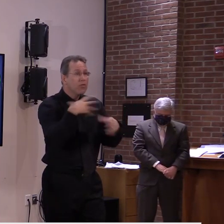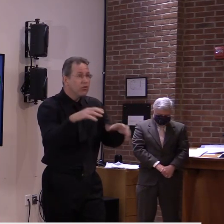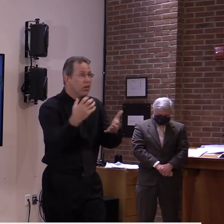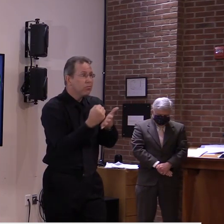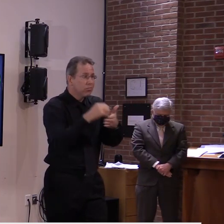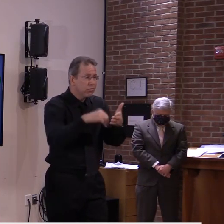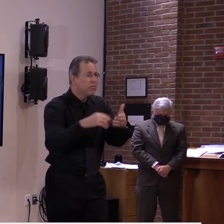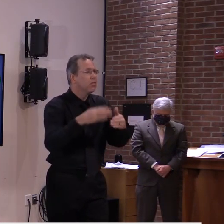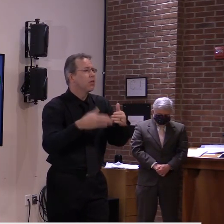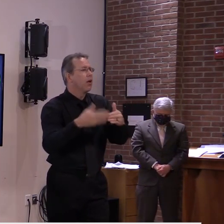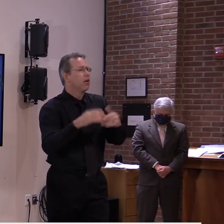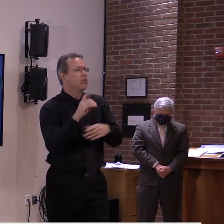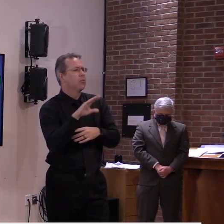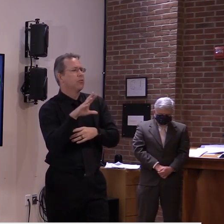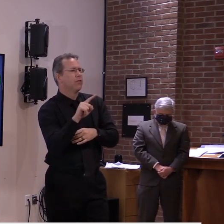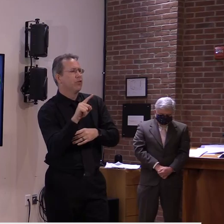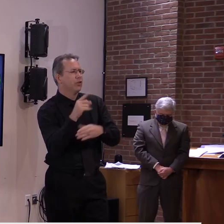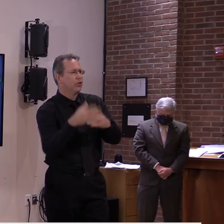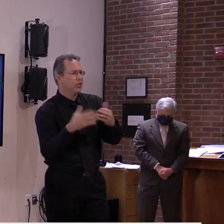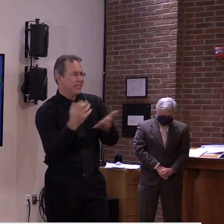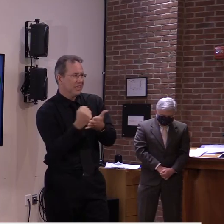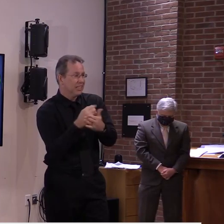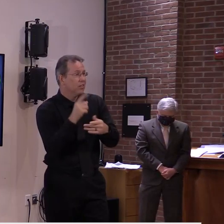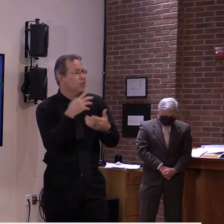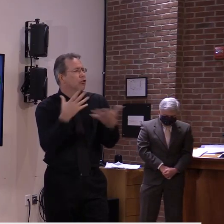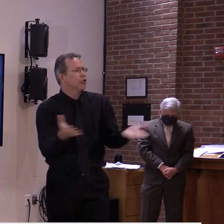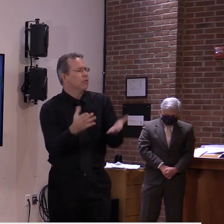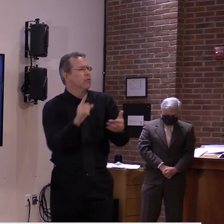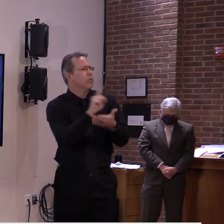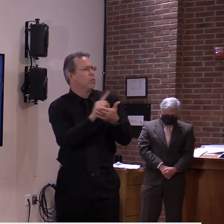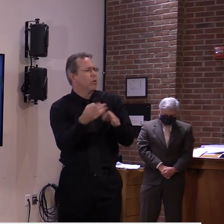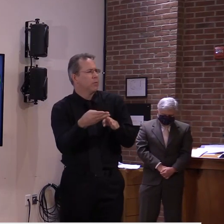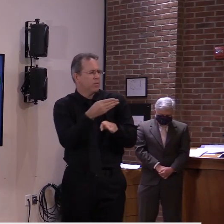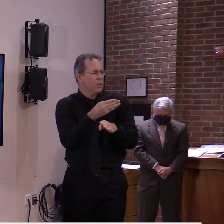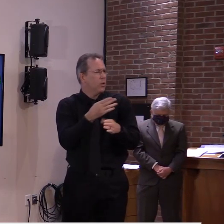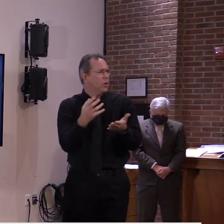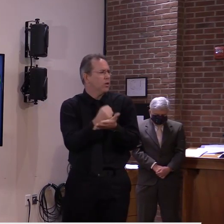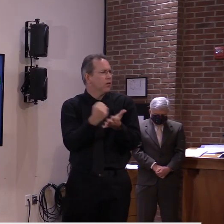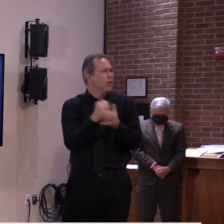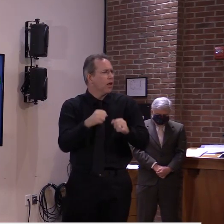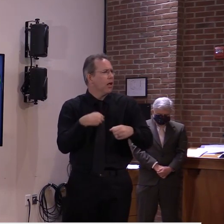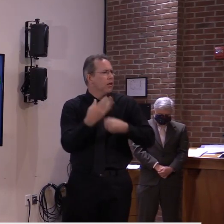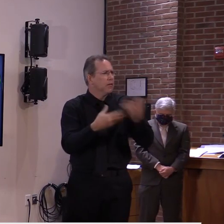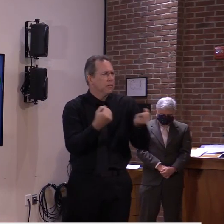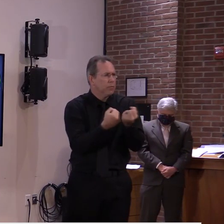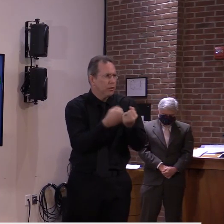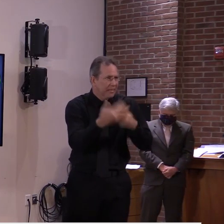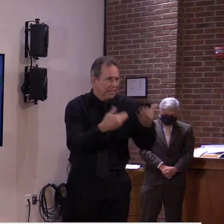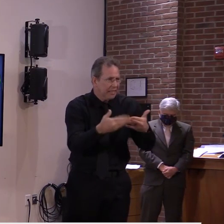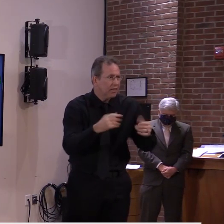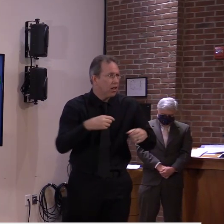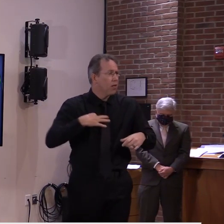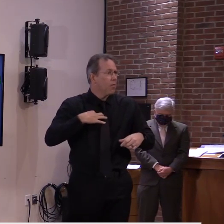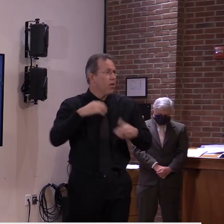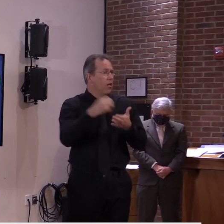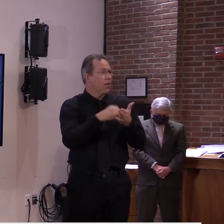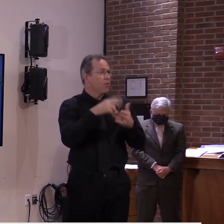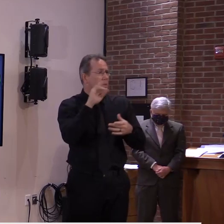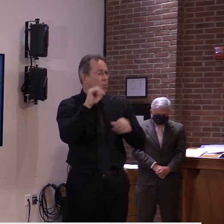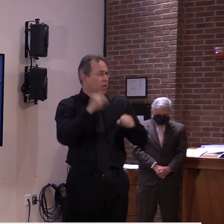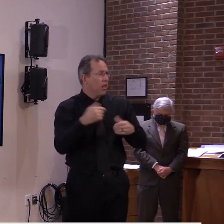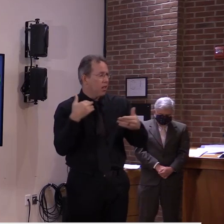were filing for a week prior to December 26th, we're still able to make someone eligible for those weeks and issue payments for